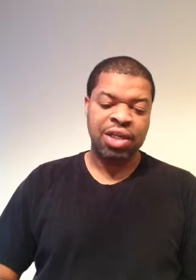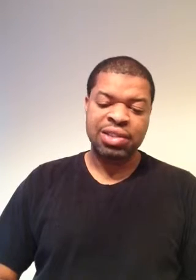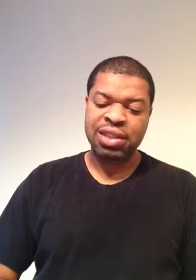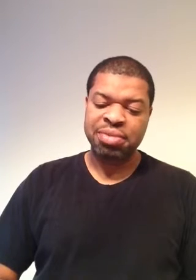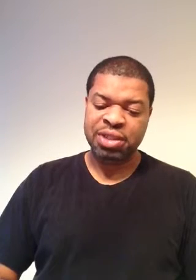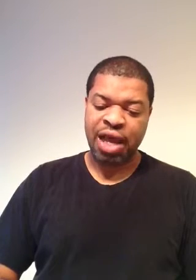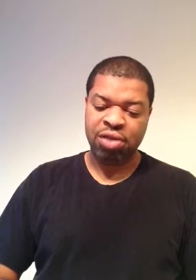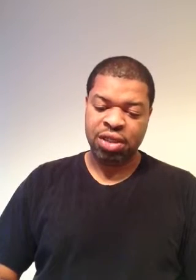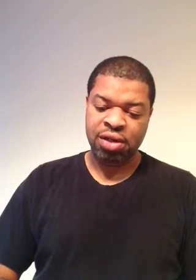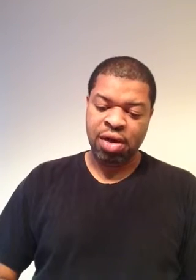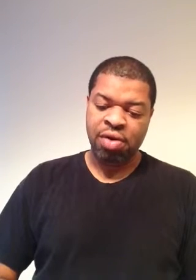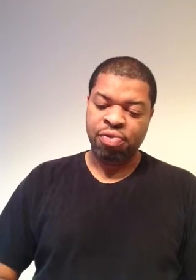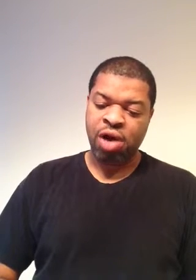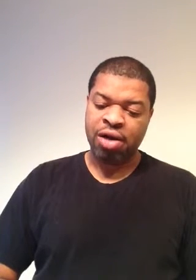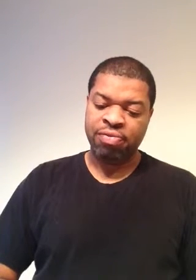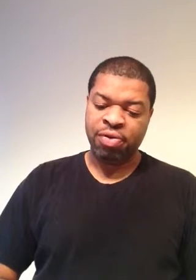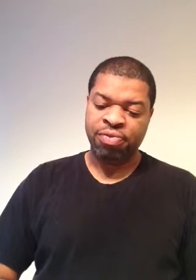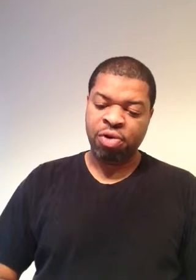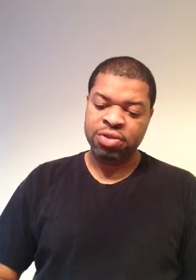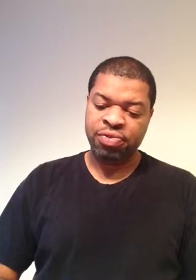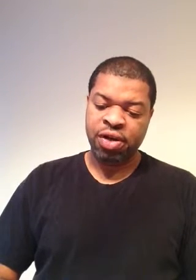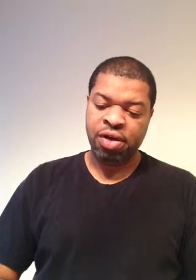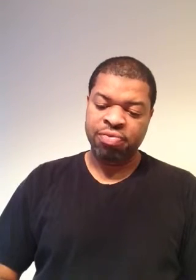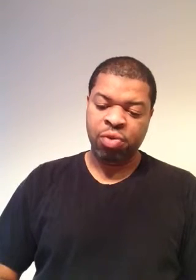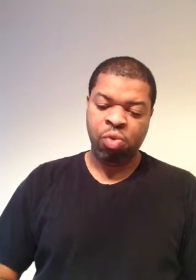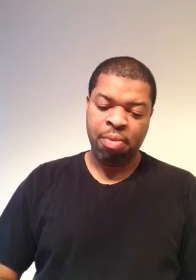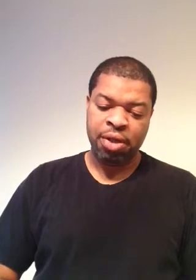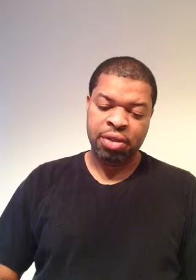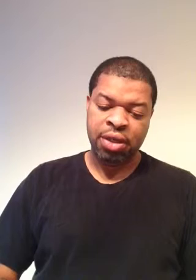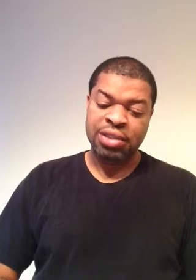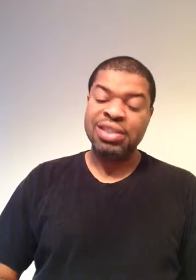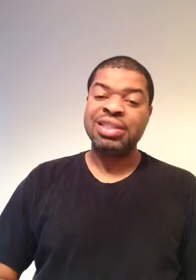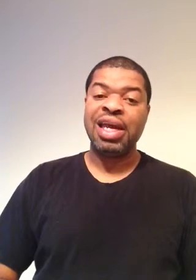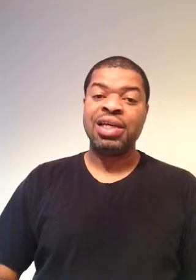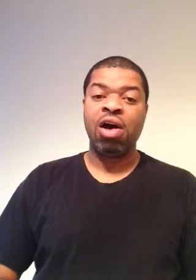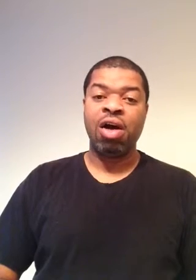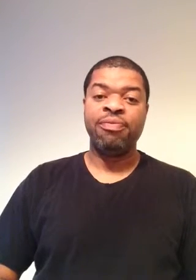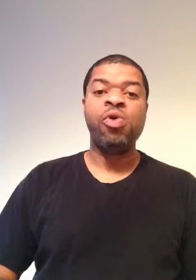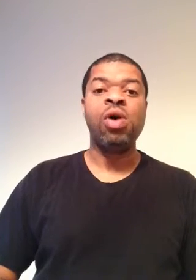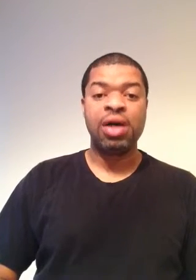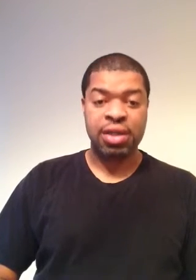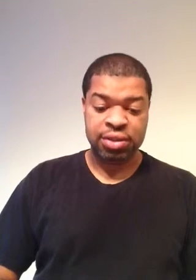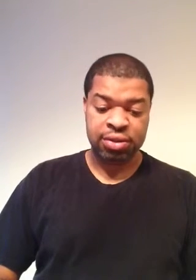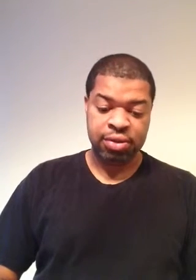can sleep soundly, for out of the frozen fear of the woman, she stand guard for us.